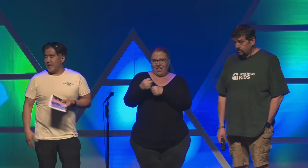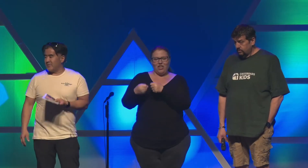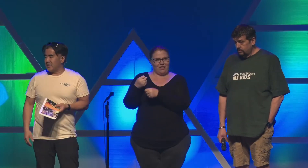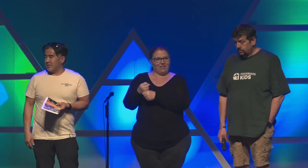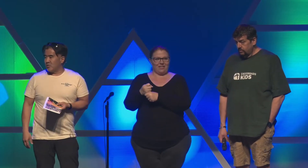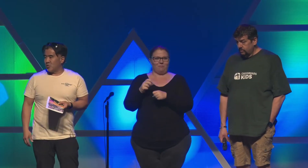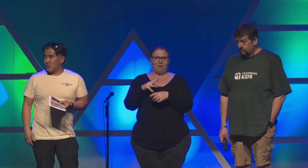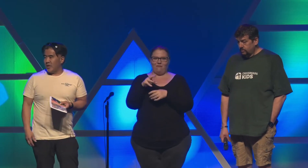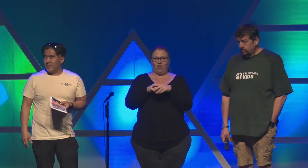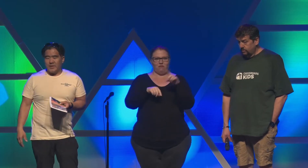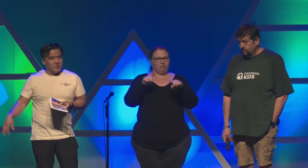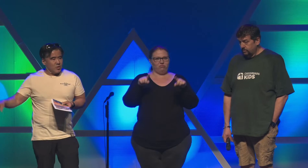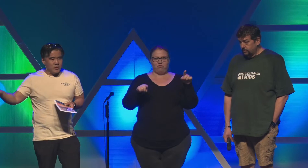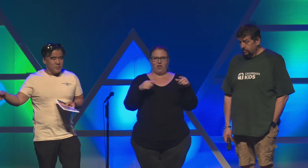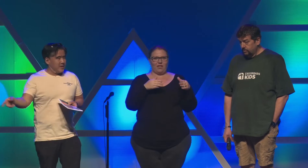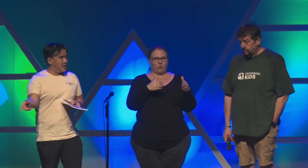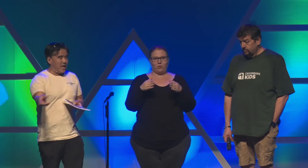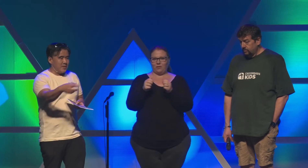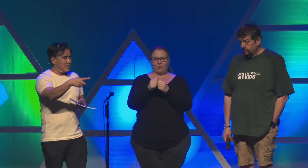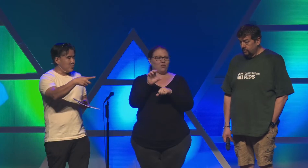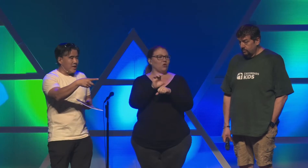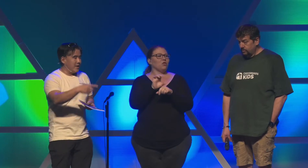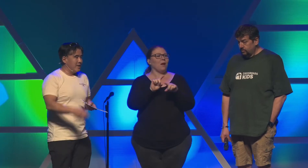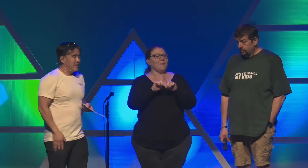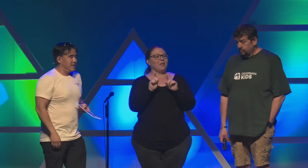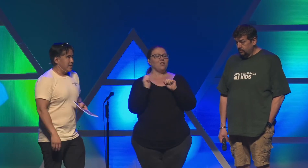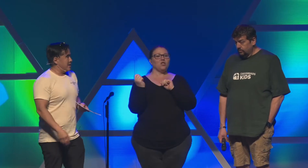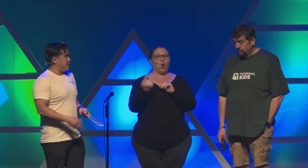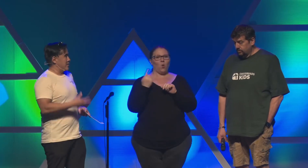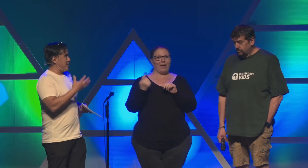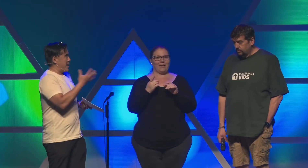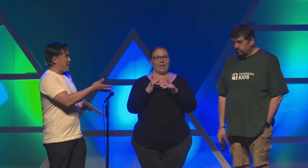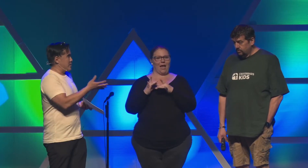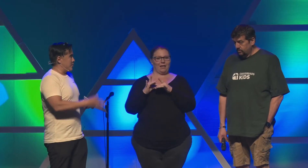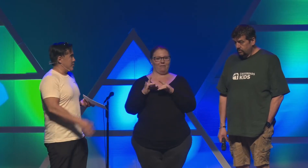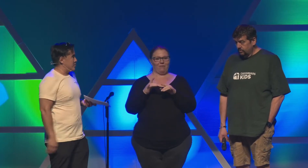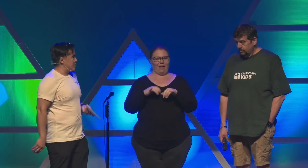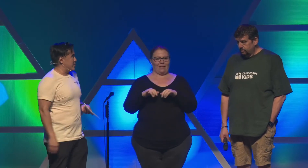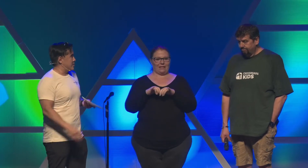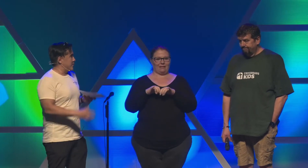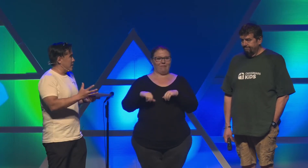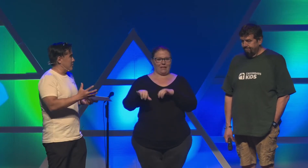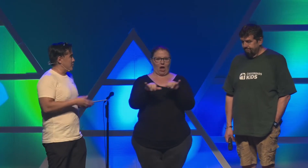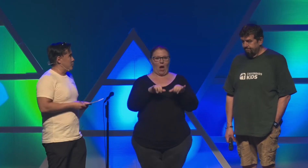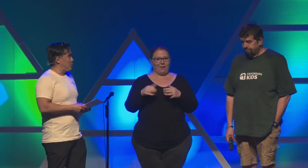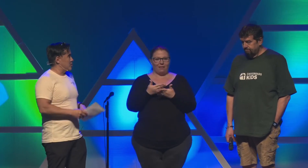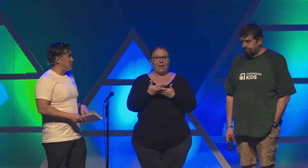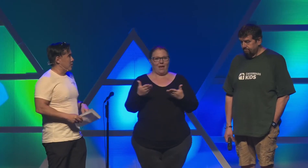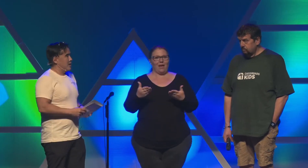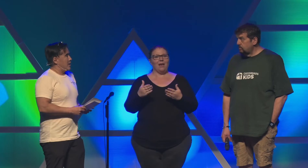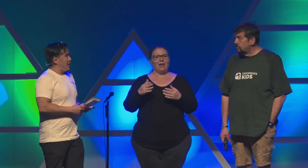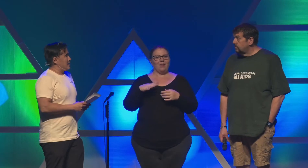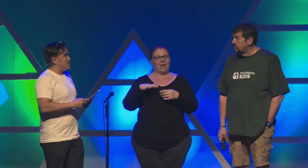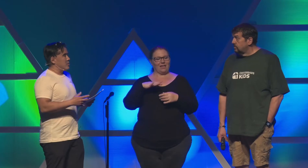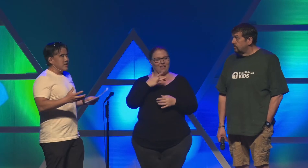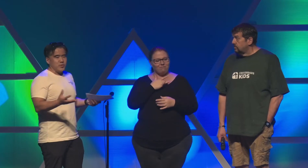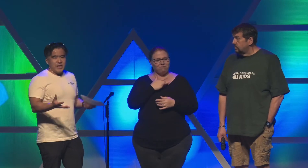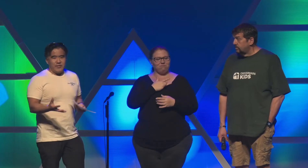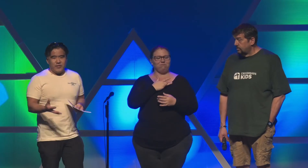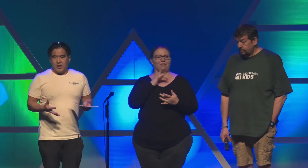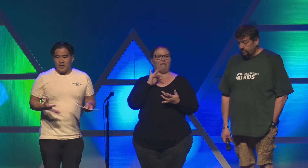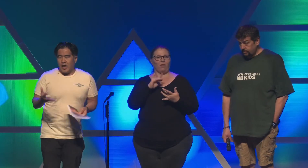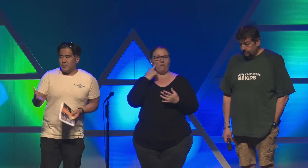different aspects of the church life, but there's always been this common thread that he's held a passion for those areas of care and support. So I think, Jimmy,